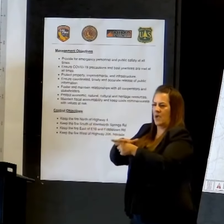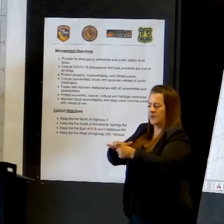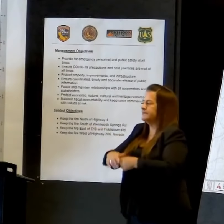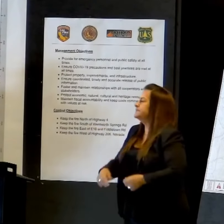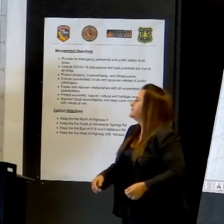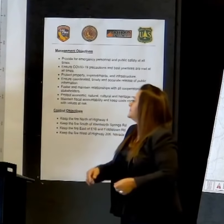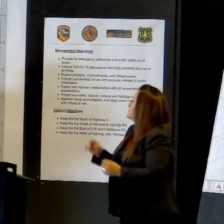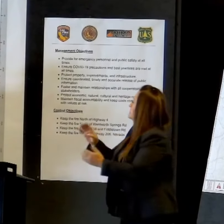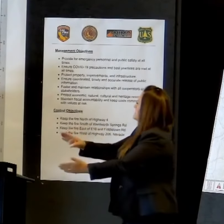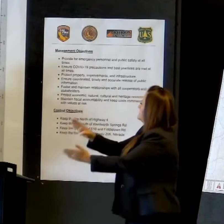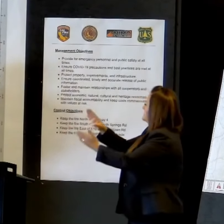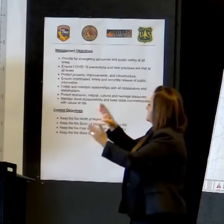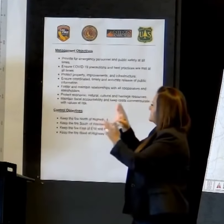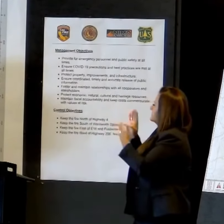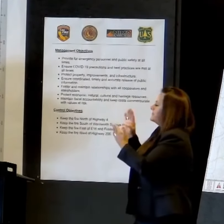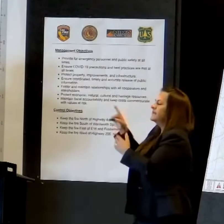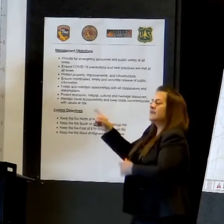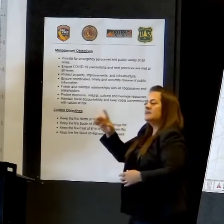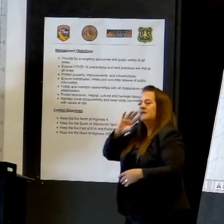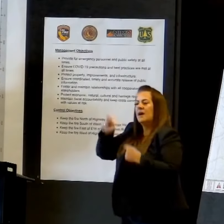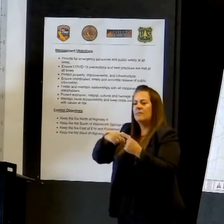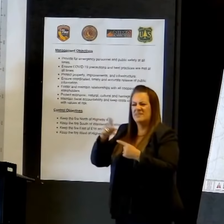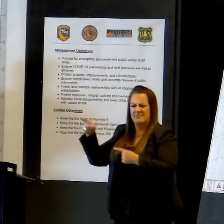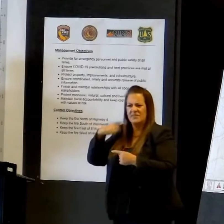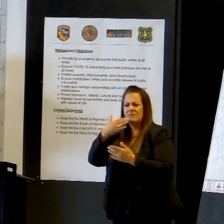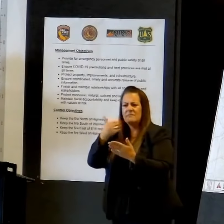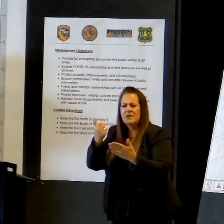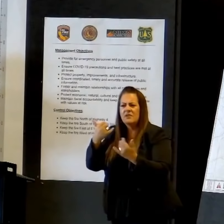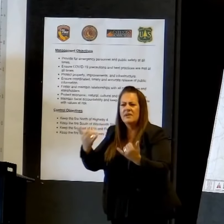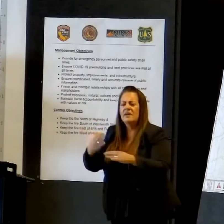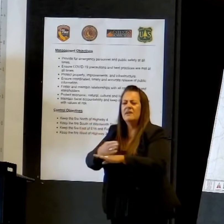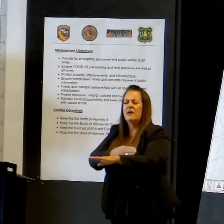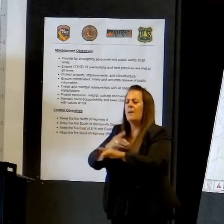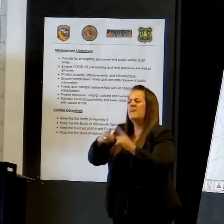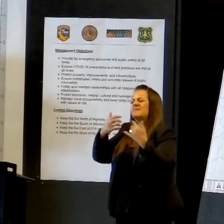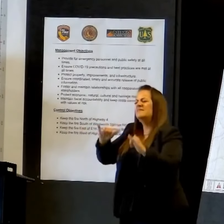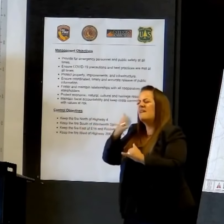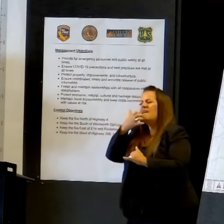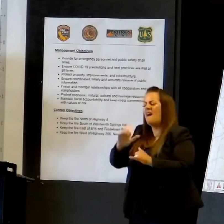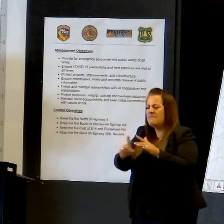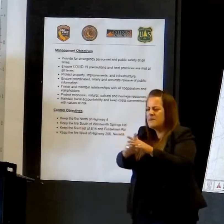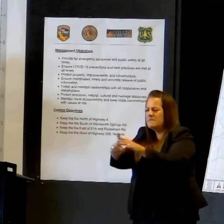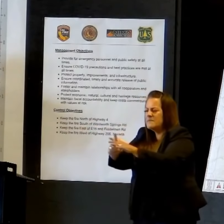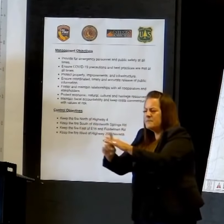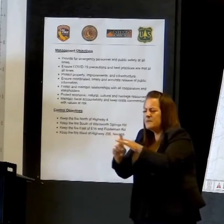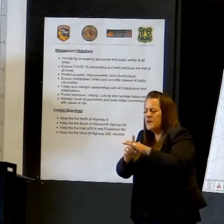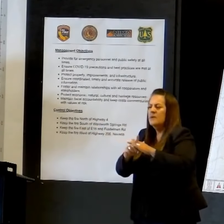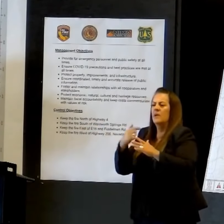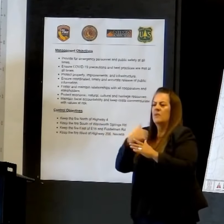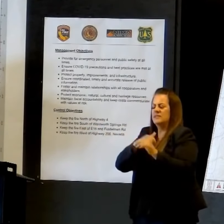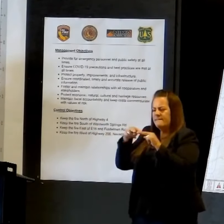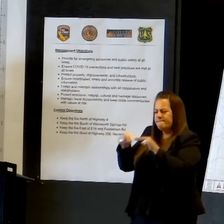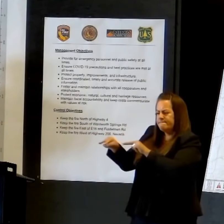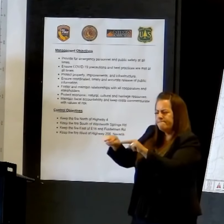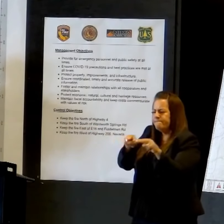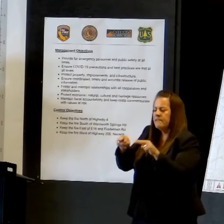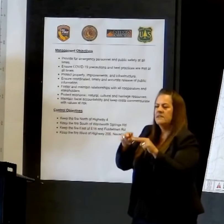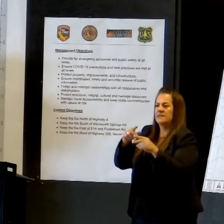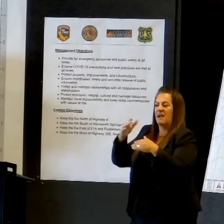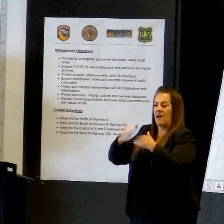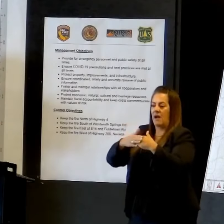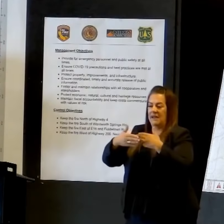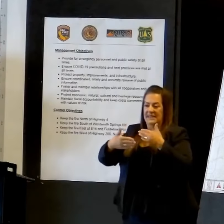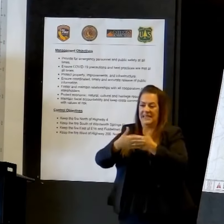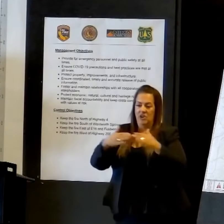Moving up the highway corridor, this is looking real good. However, there's still hot spots spread out throughout the river bottom and